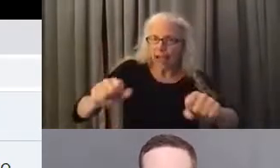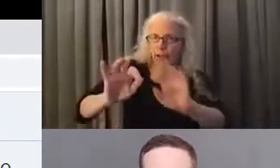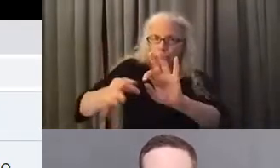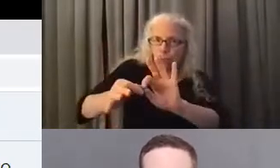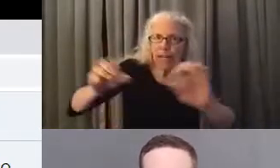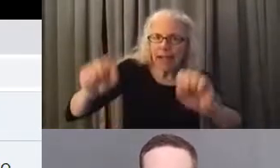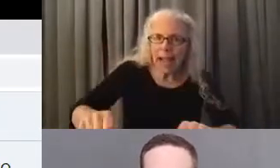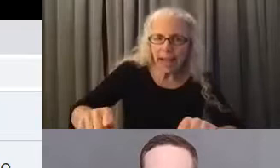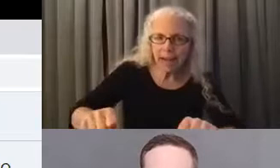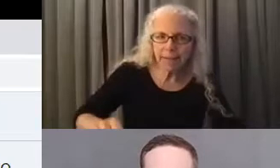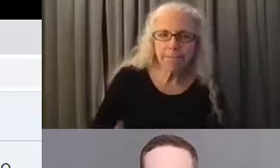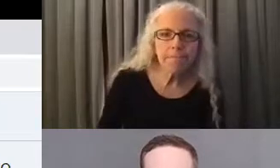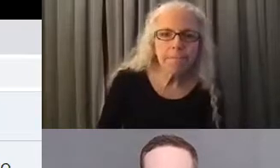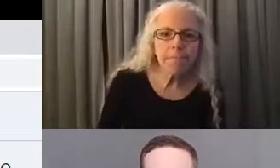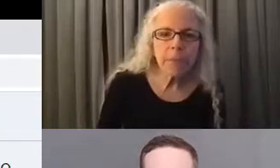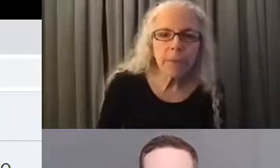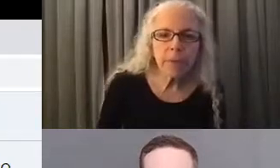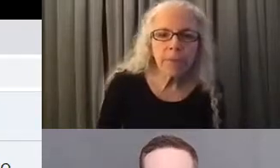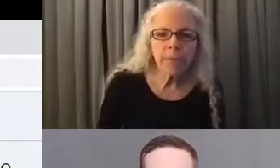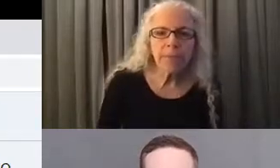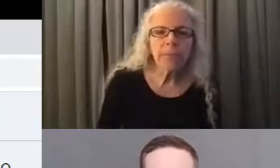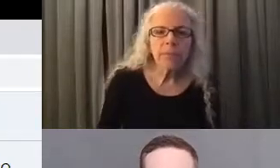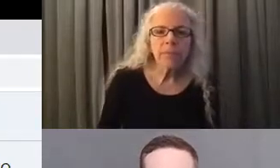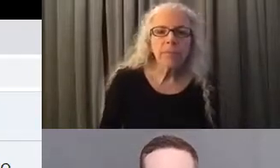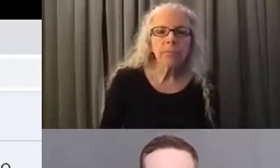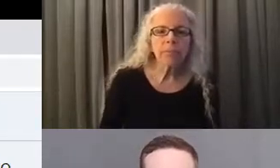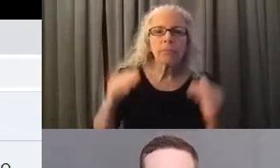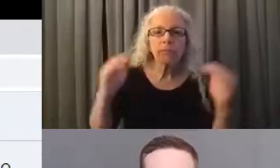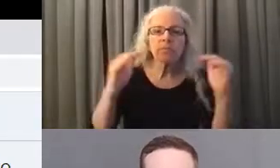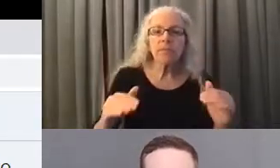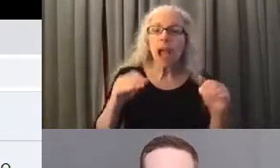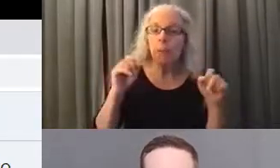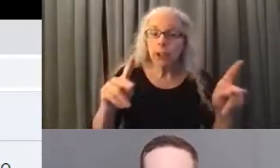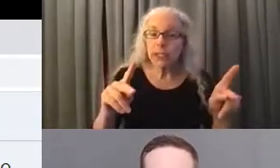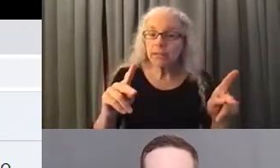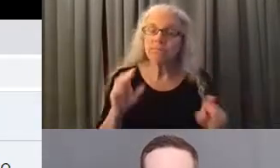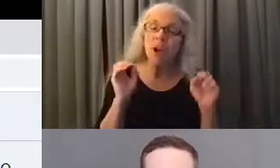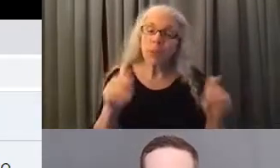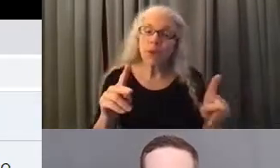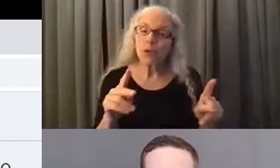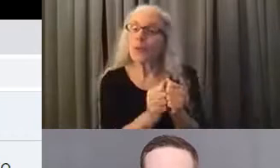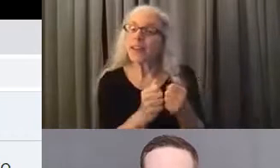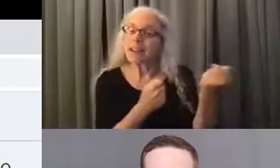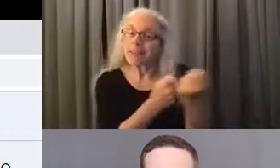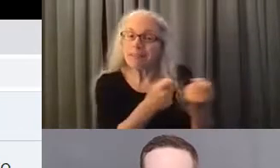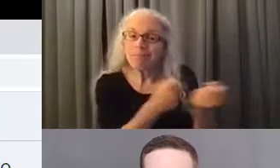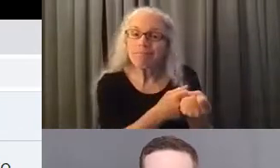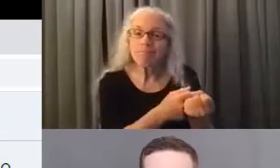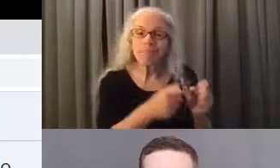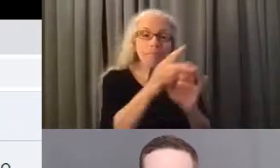Opportunity. This means to create new opportunities through advocacy, policy, education, employment,